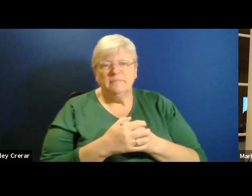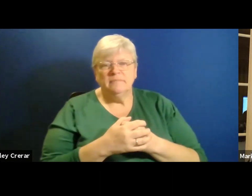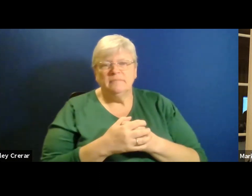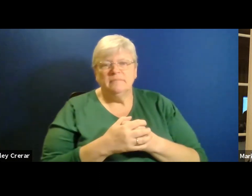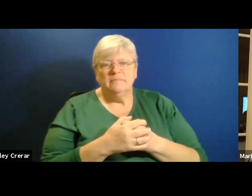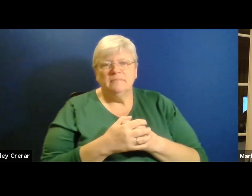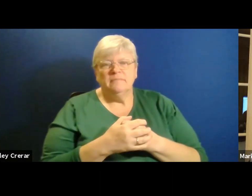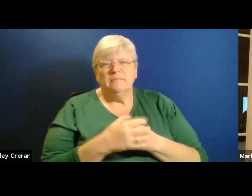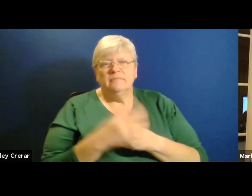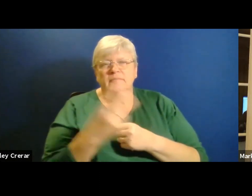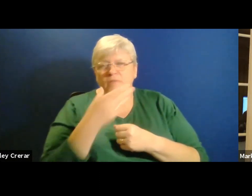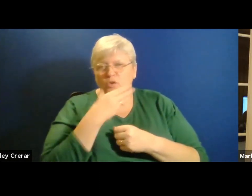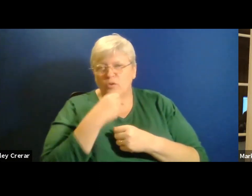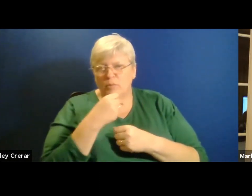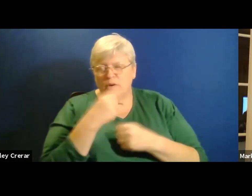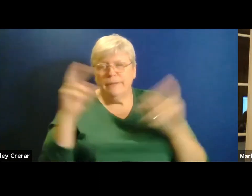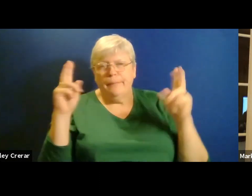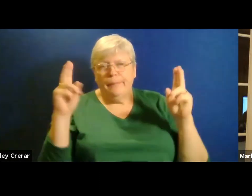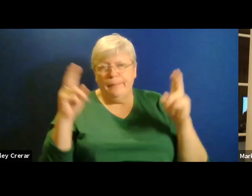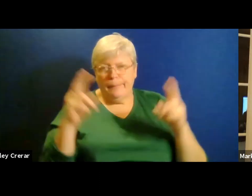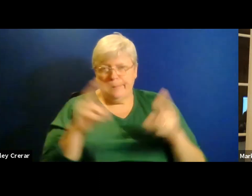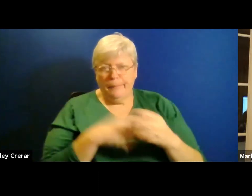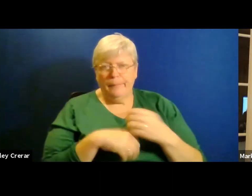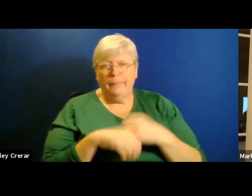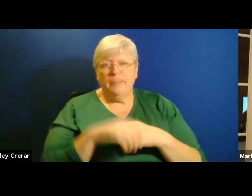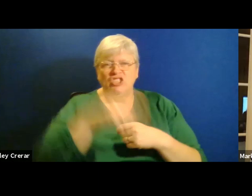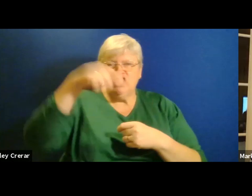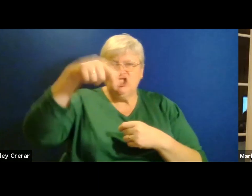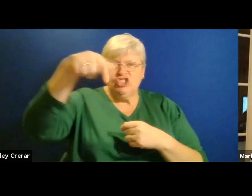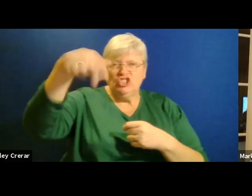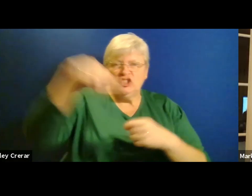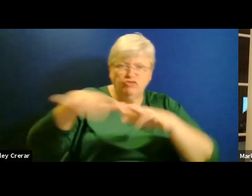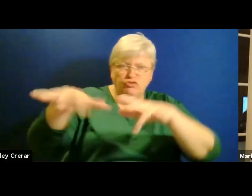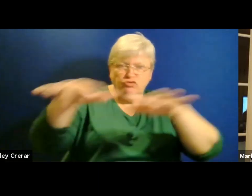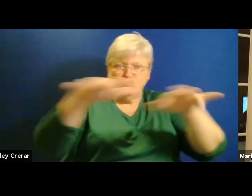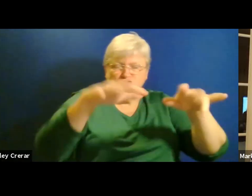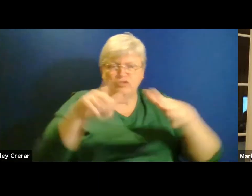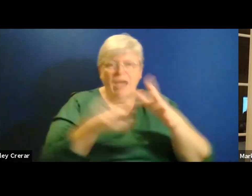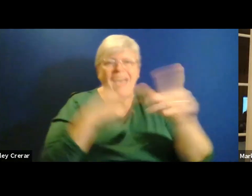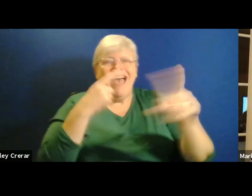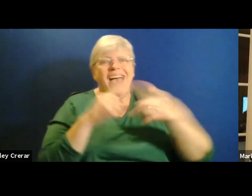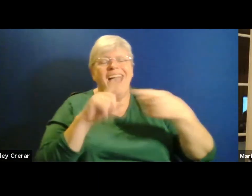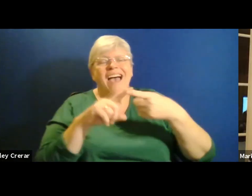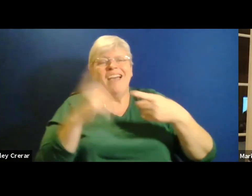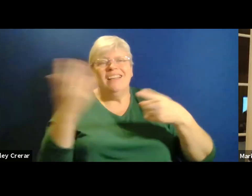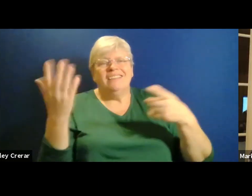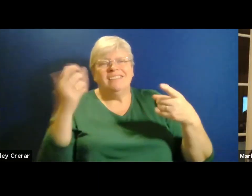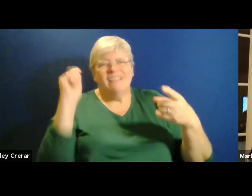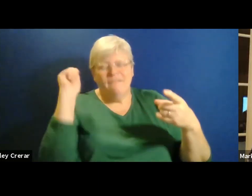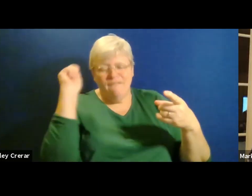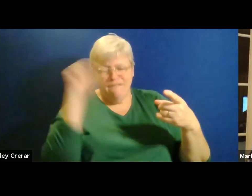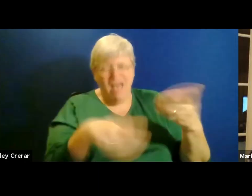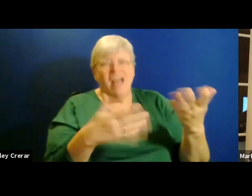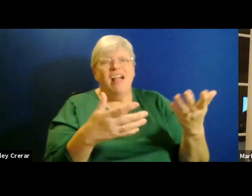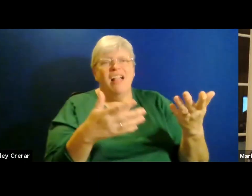When the boys had dwindled to grey specks in the swirling dust, the axe finally fell from her thin fingers